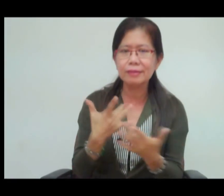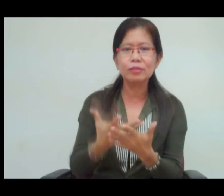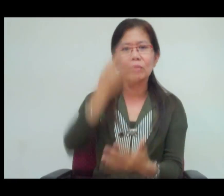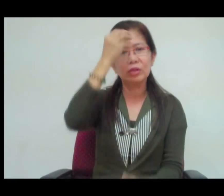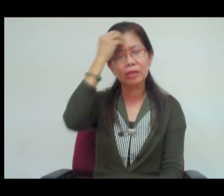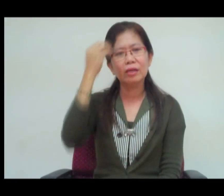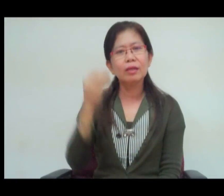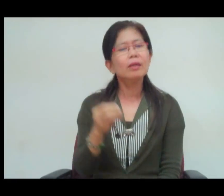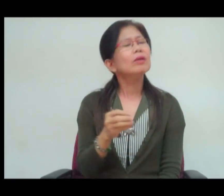learn